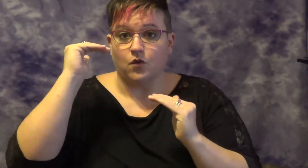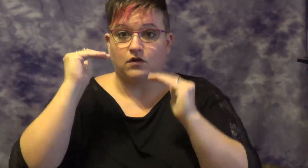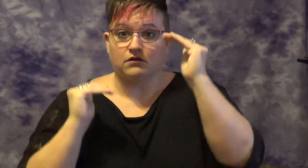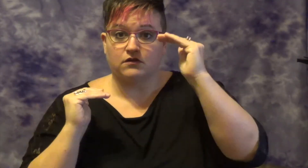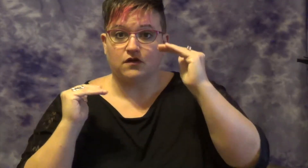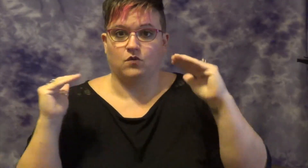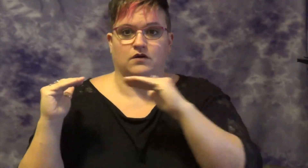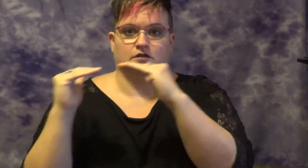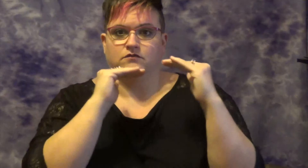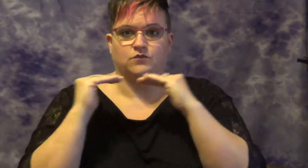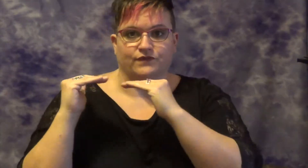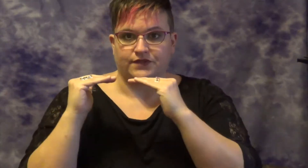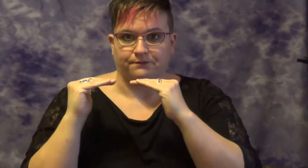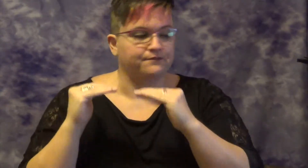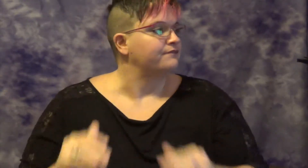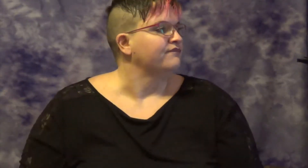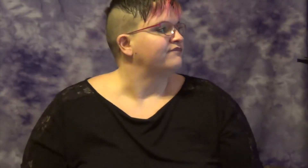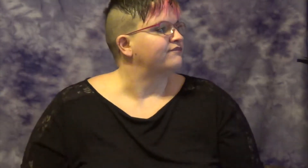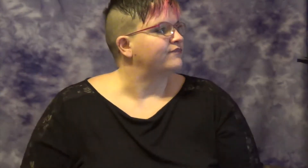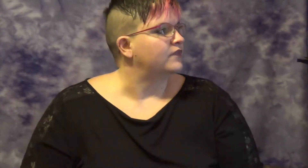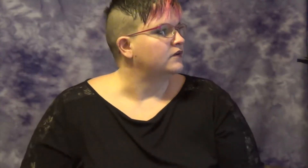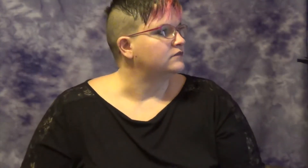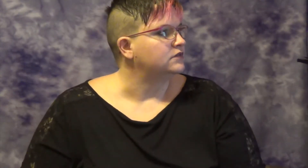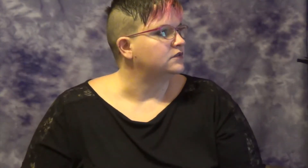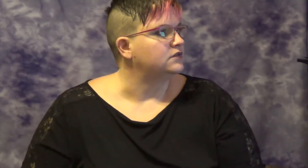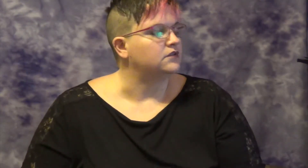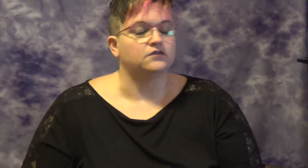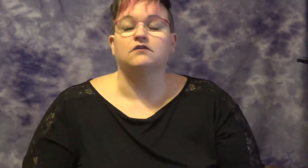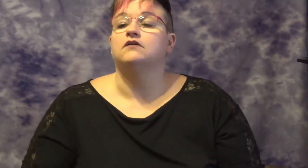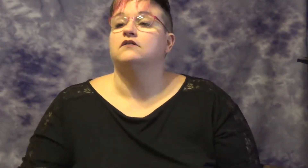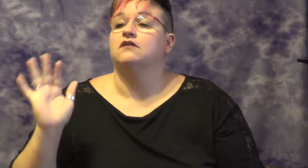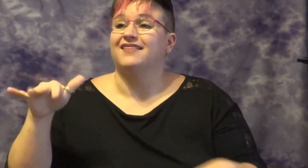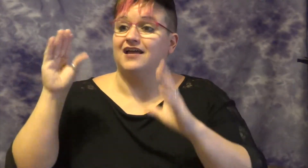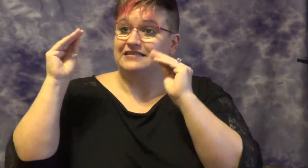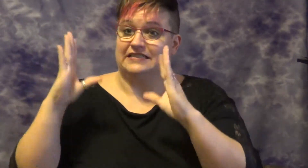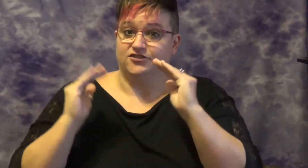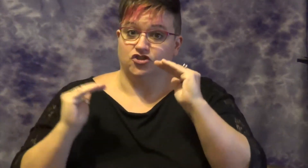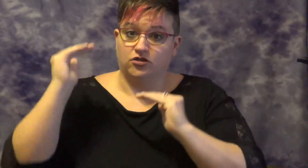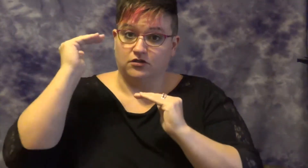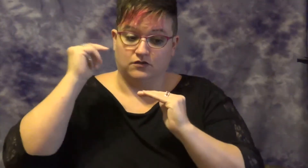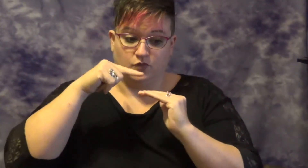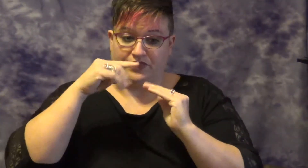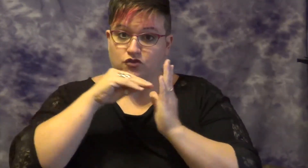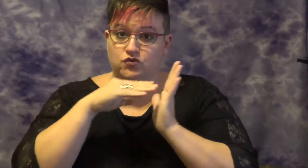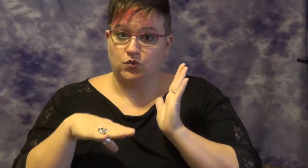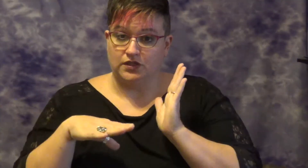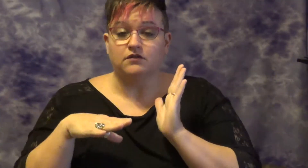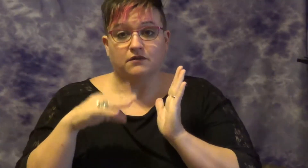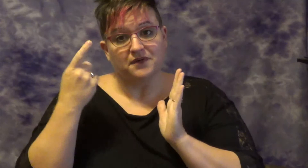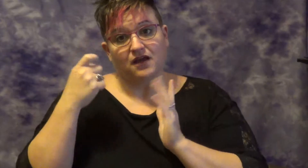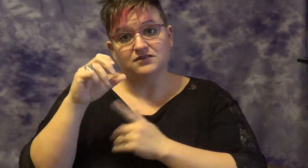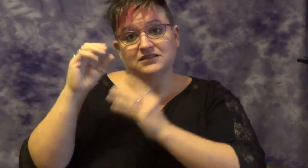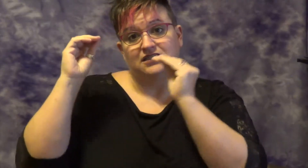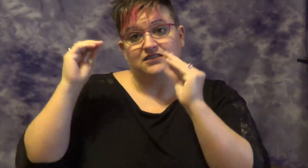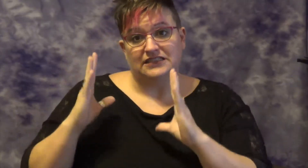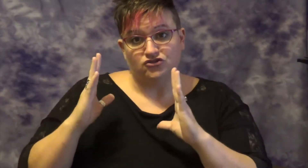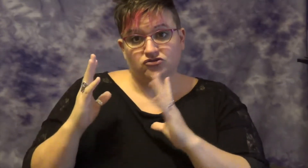with this communication. What's their status? Are we on the equal playing field, or does that person have more status than me? Like for an instructor or